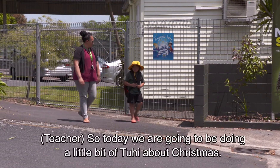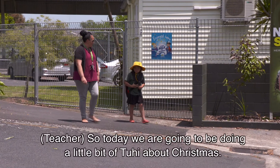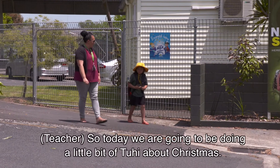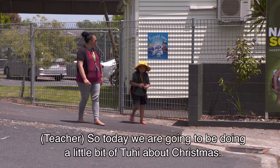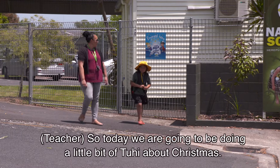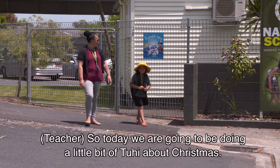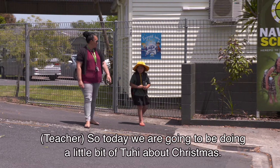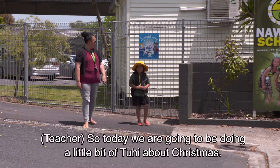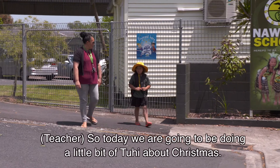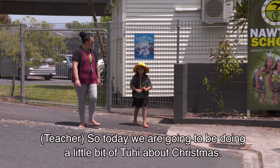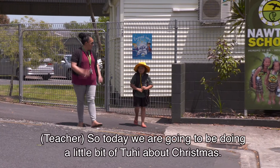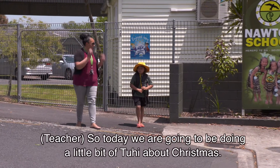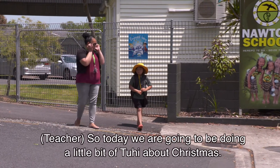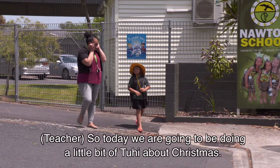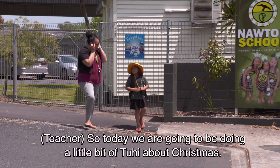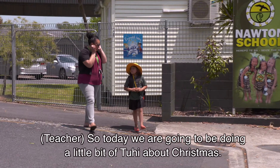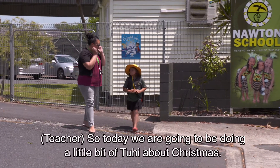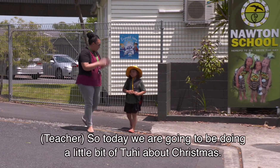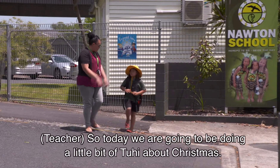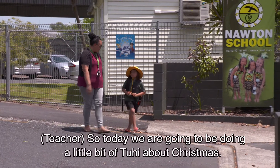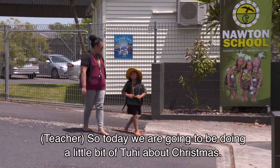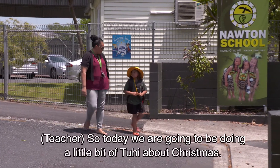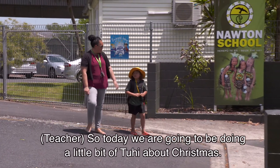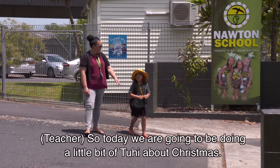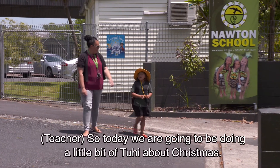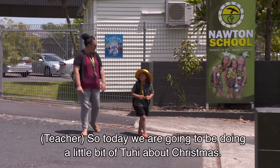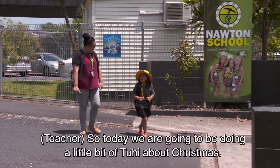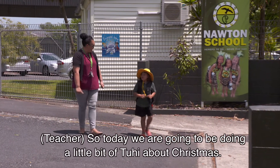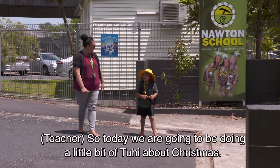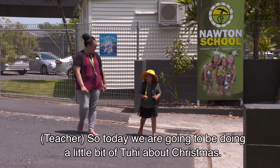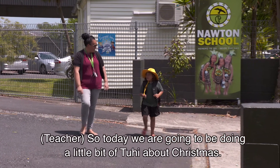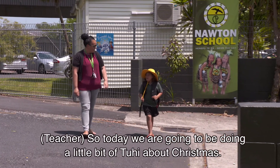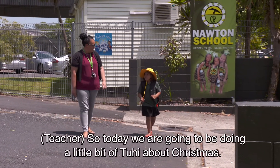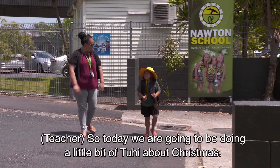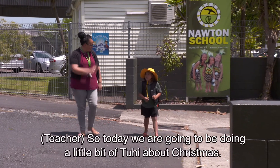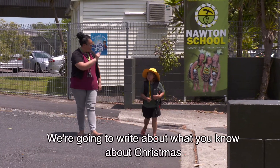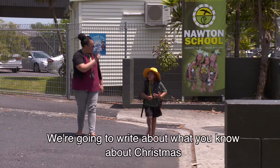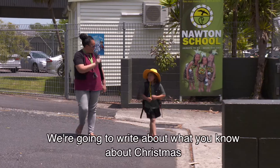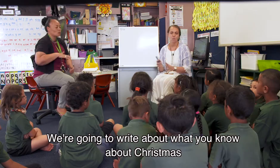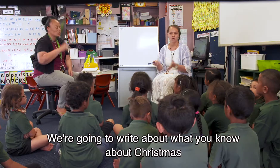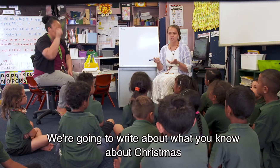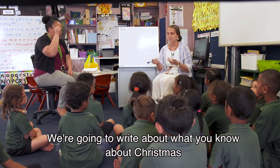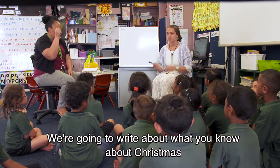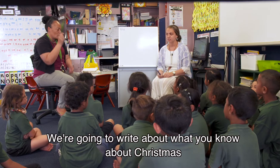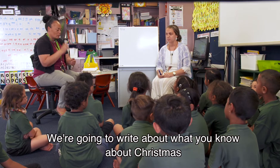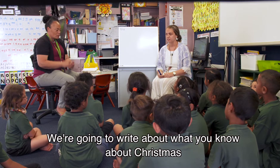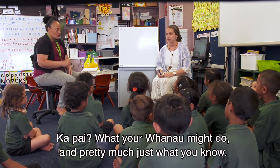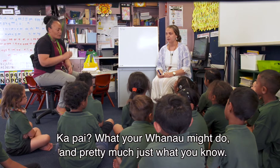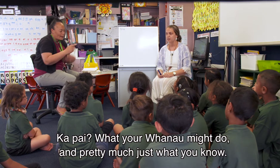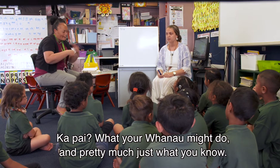So today we're going to be doing a little bit of tihi about Christmas. We're going to write about what you know about Christmas, kapai,